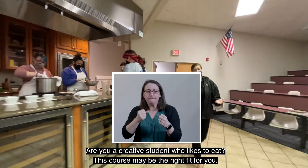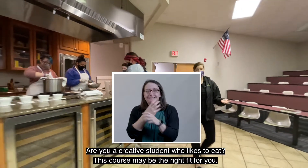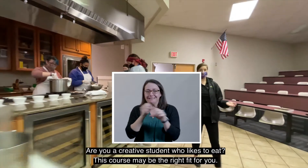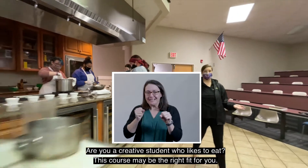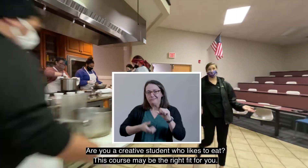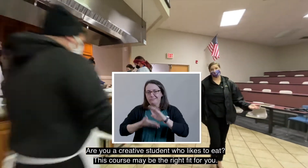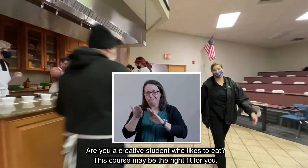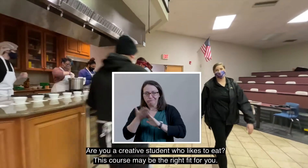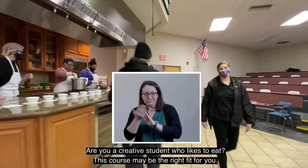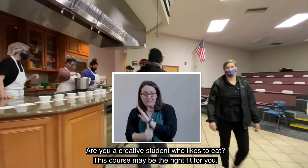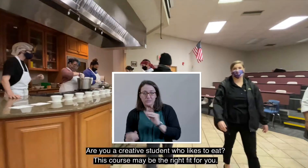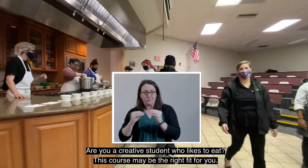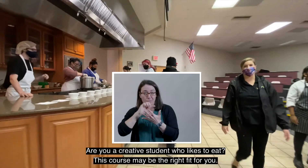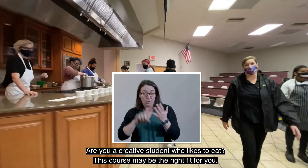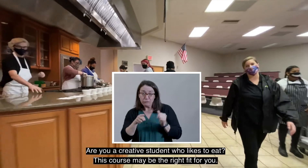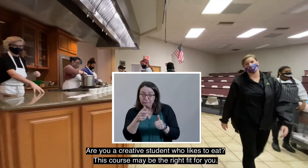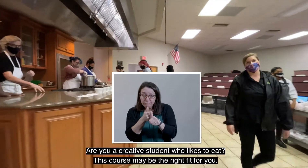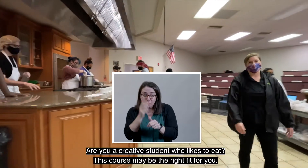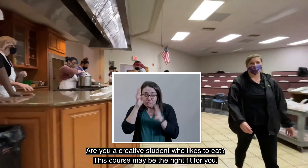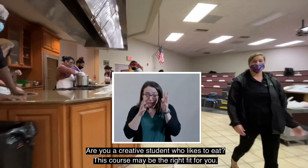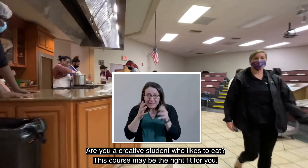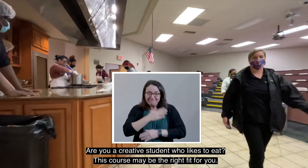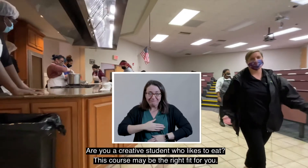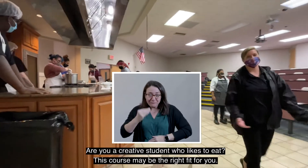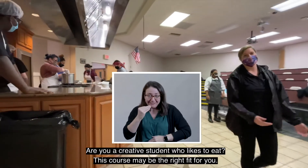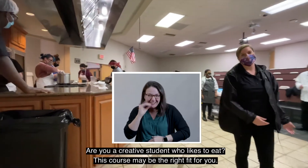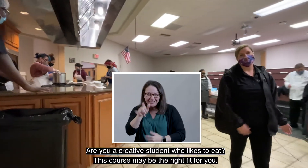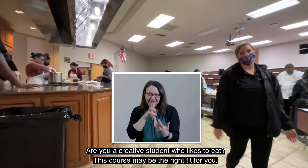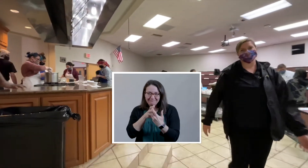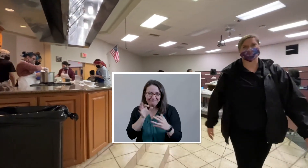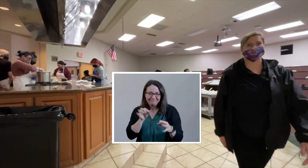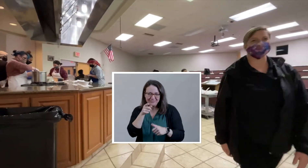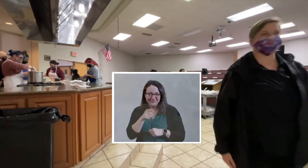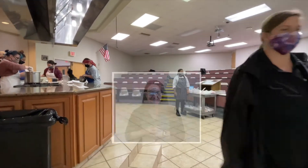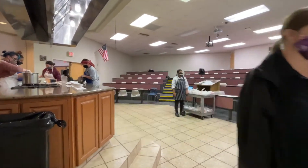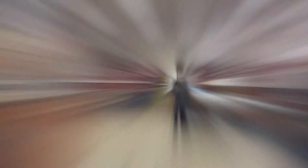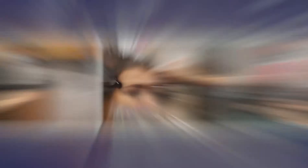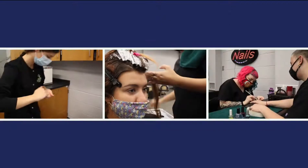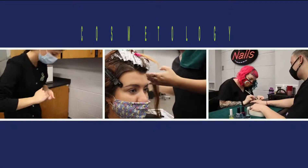more. Are you a creative student who likes to eat? This course may be the right fit for you.